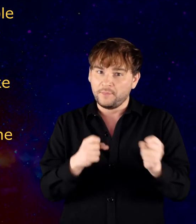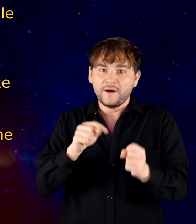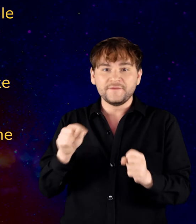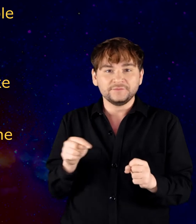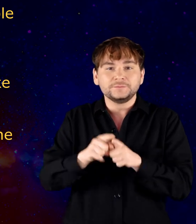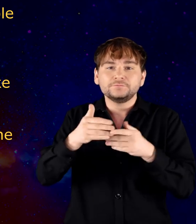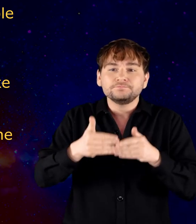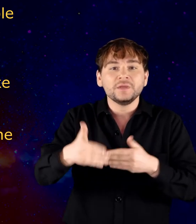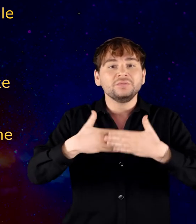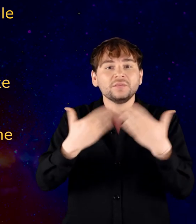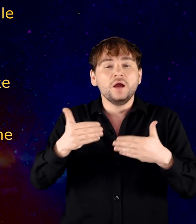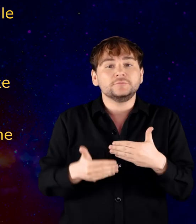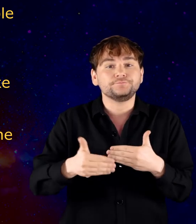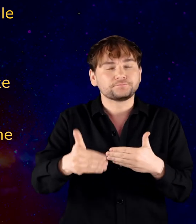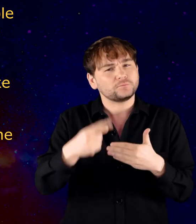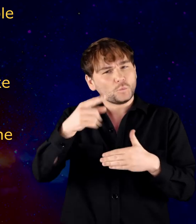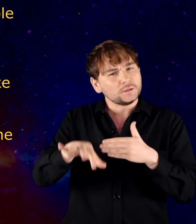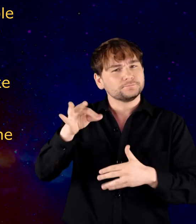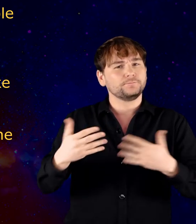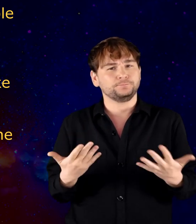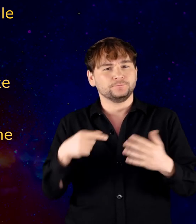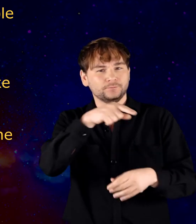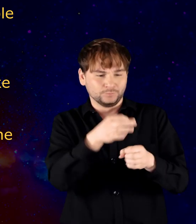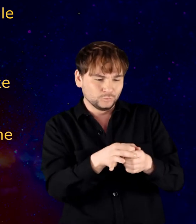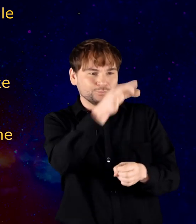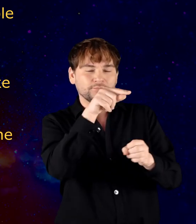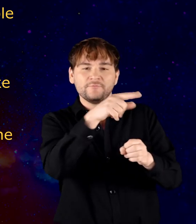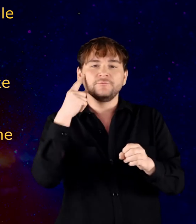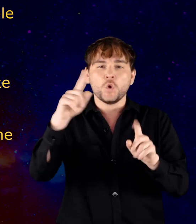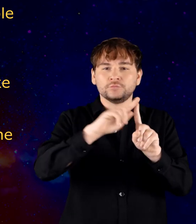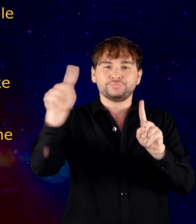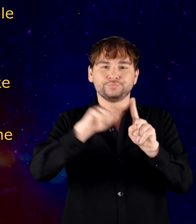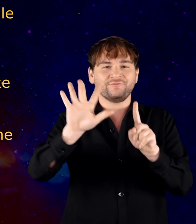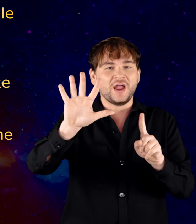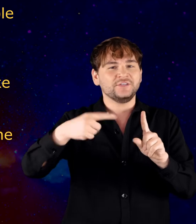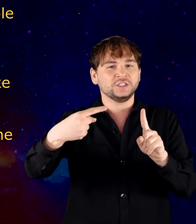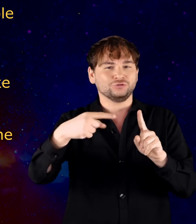days, but you know, people are trying to burn the 5G